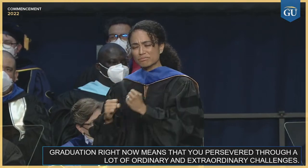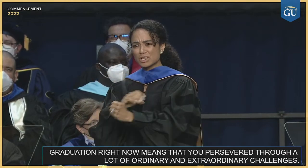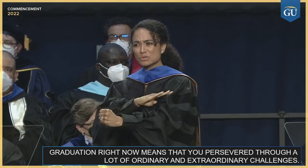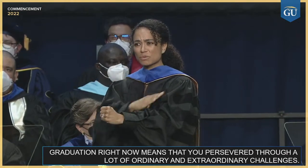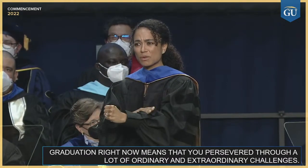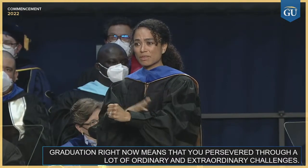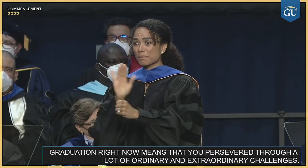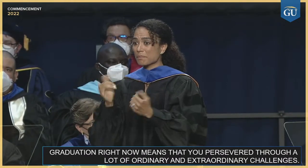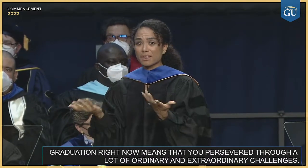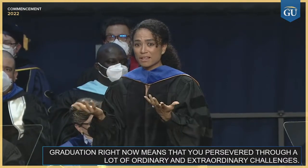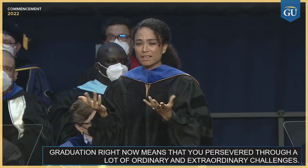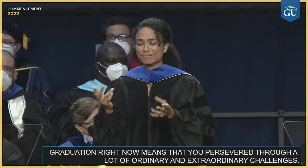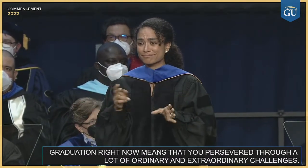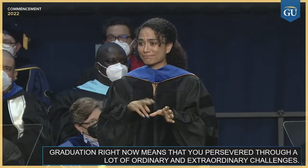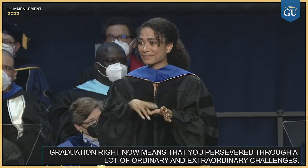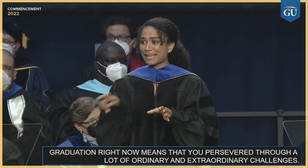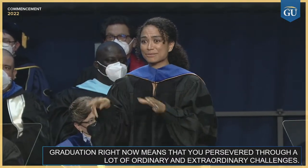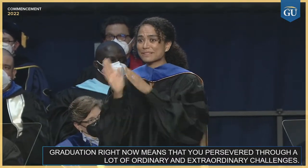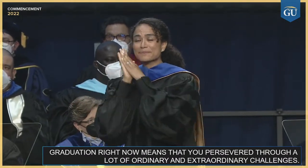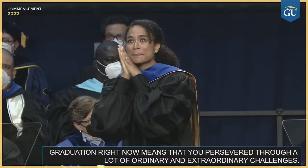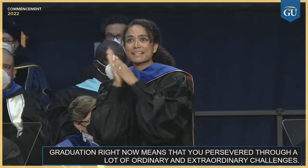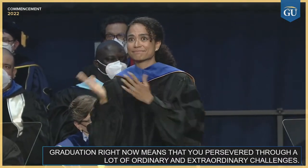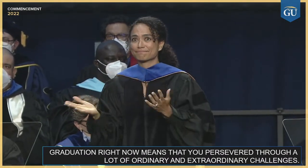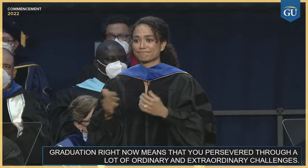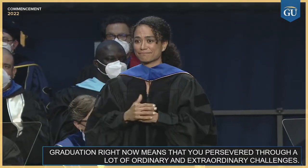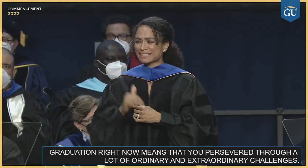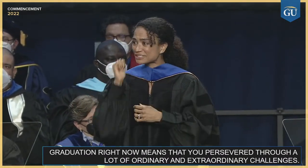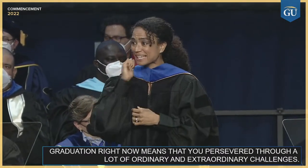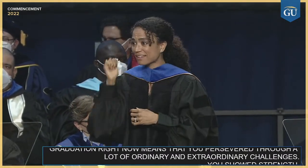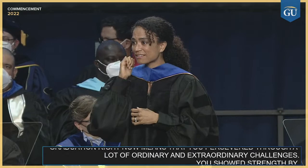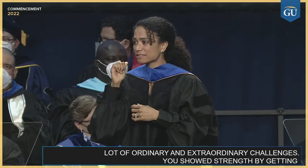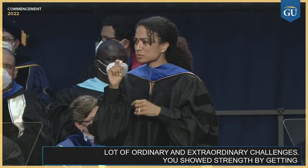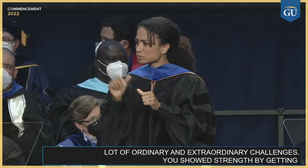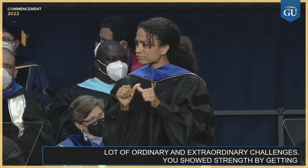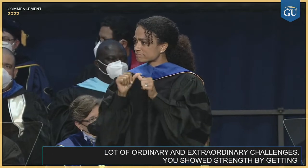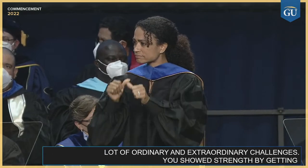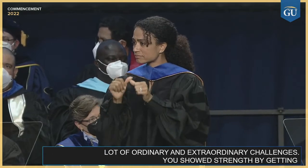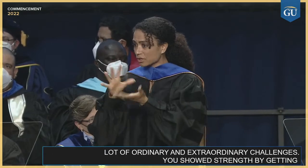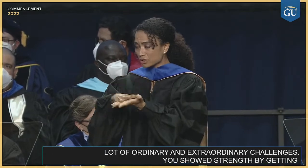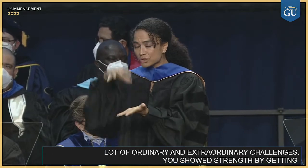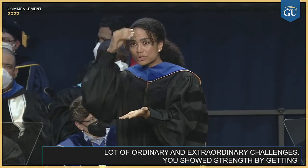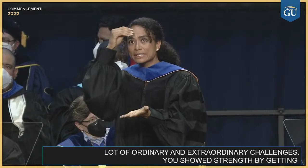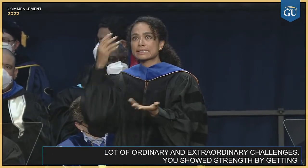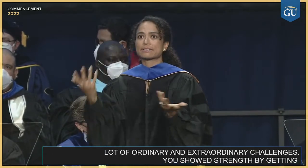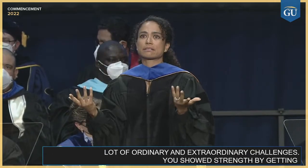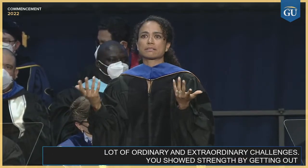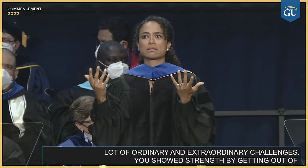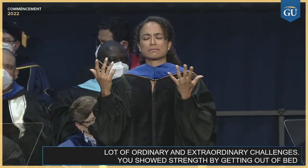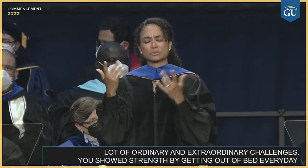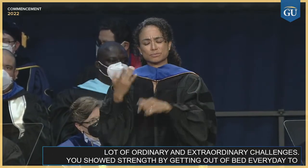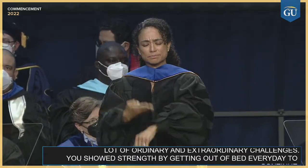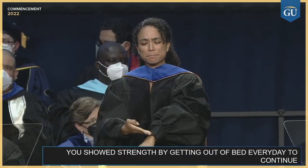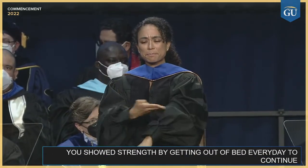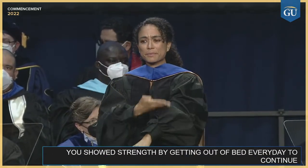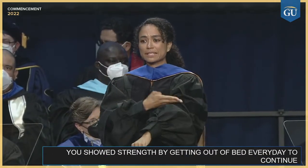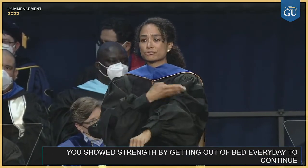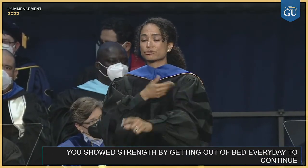You showed strength by getting out of bed every day to continue your learning,